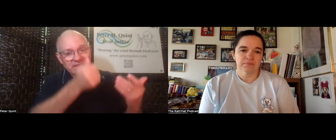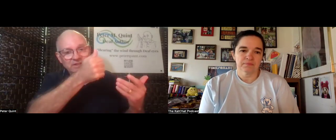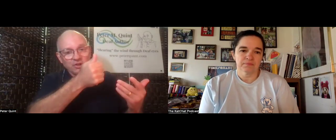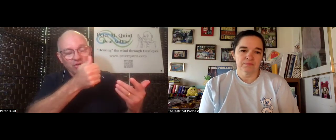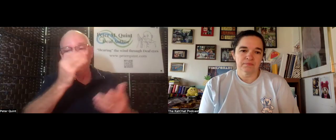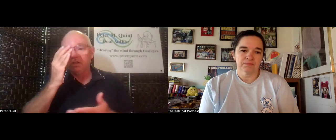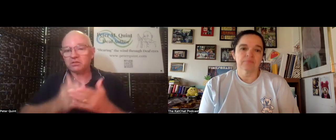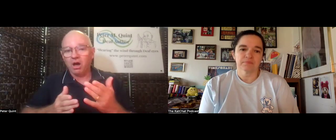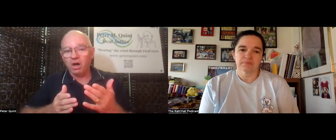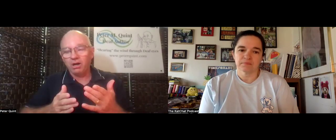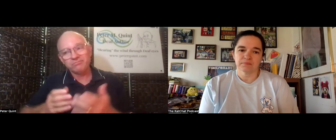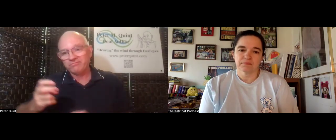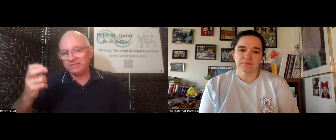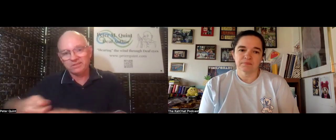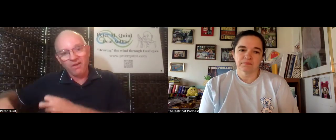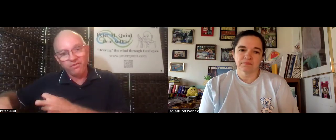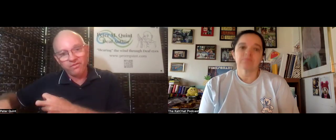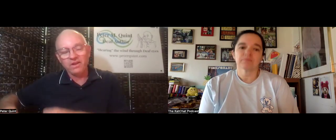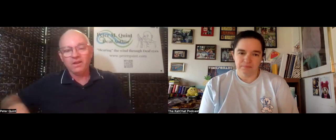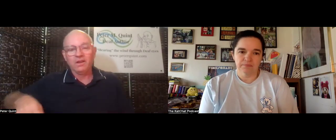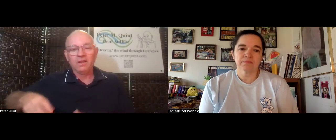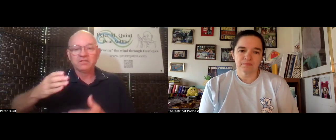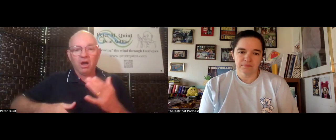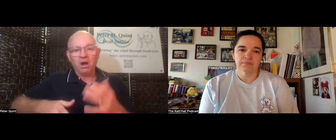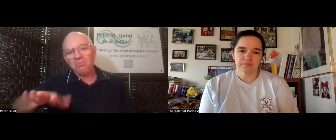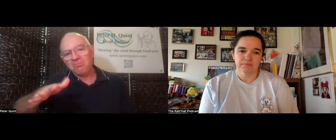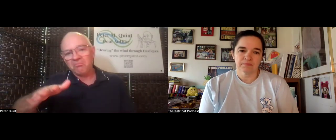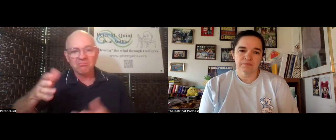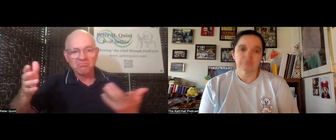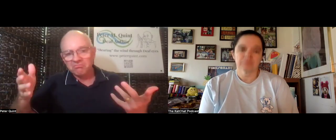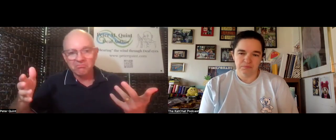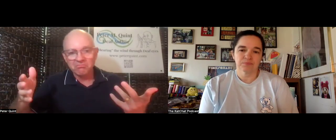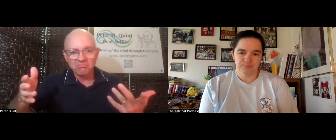people easier, some tough, some,